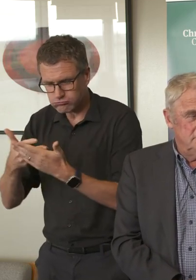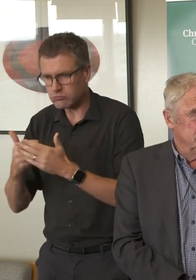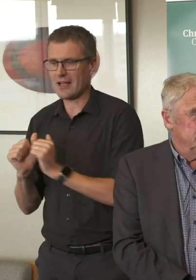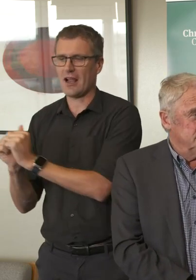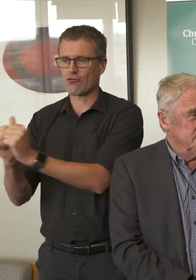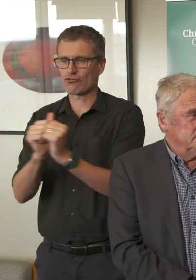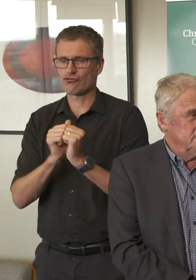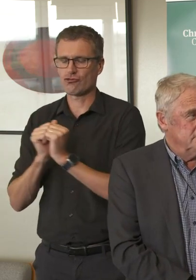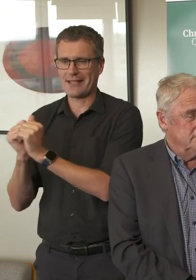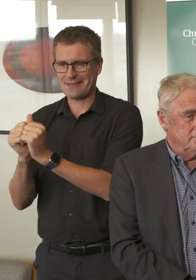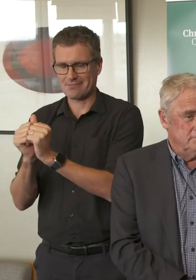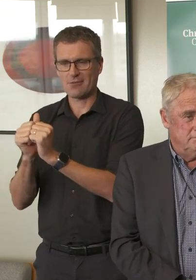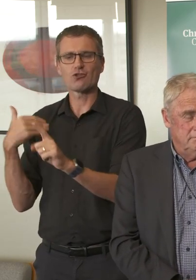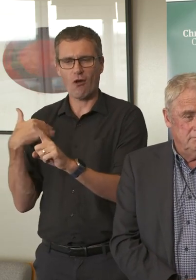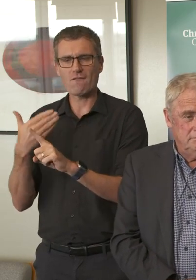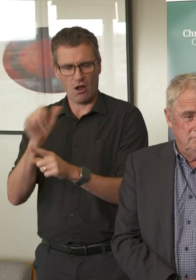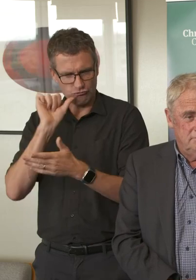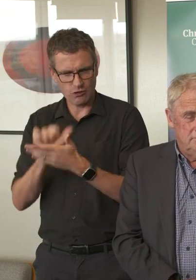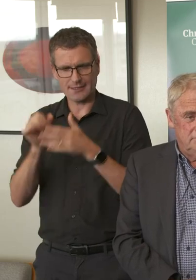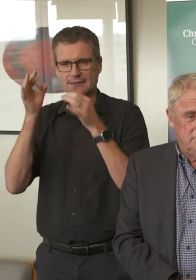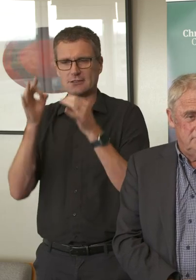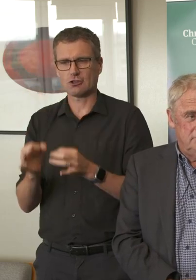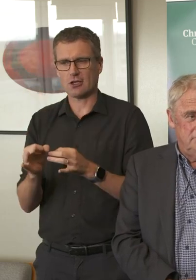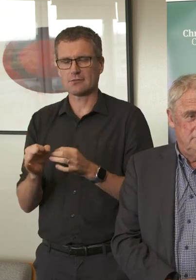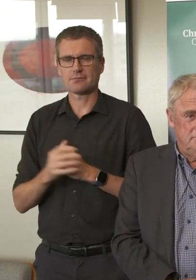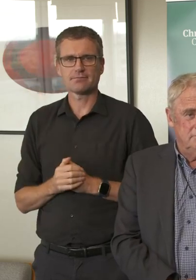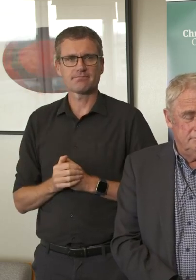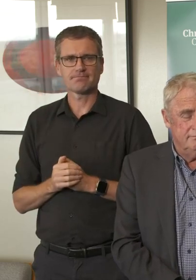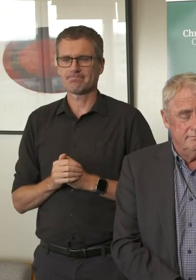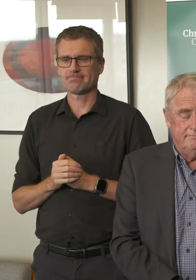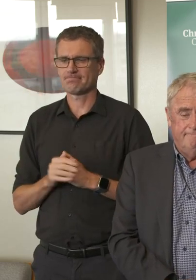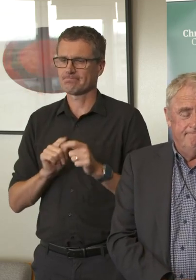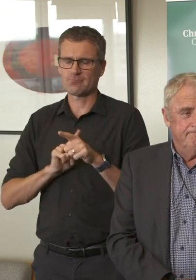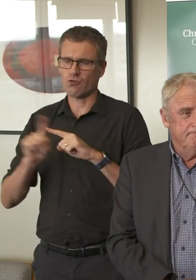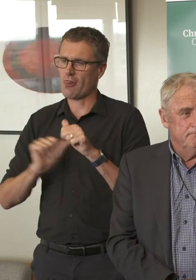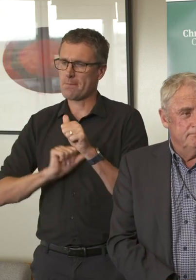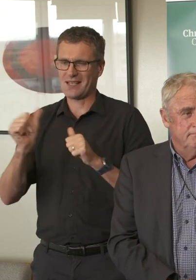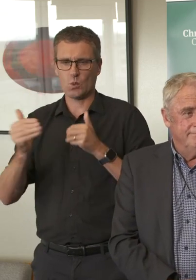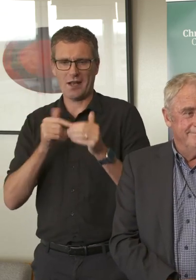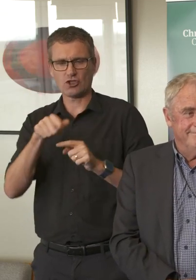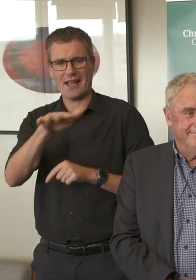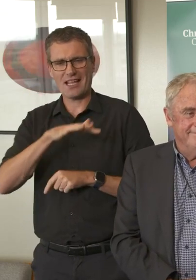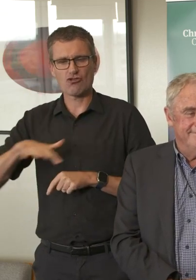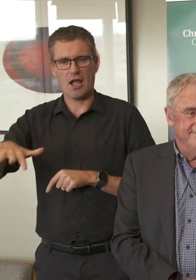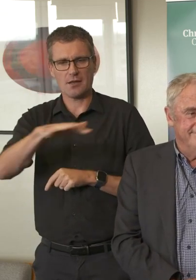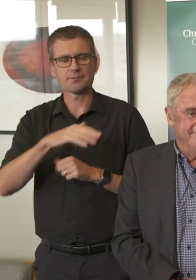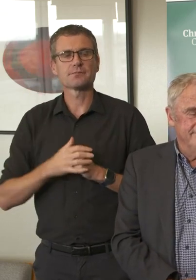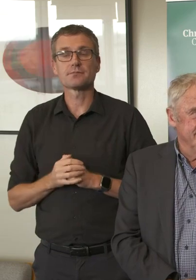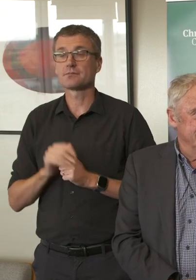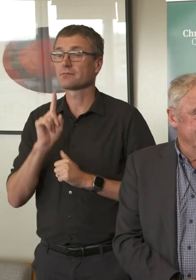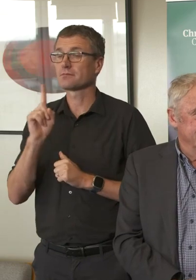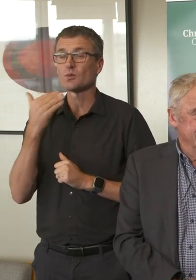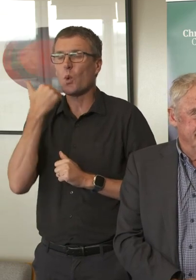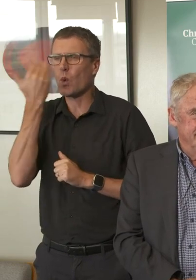that that they've done the right thing and they've made the right decisions and they've done what they could in terms of managing that. But these are